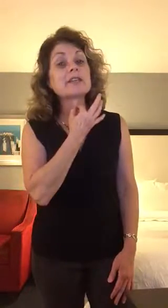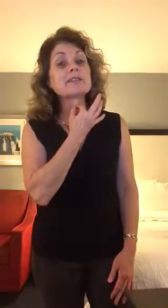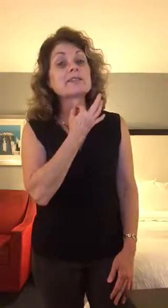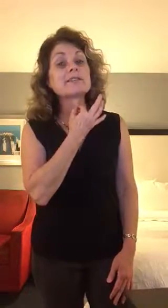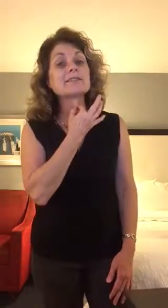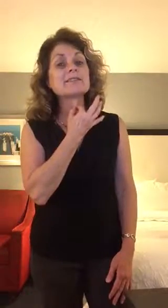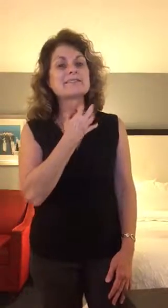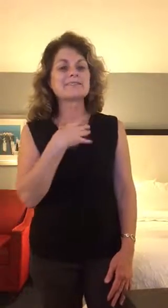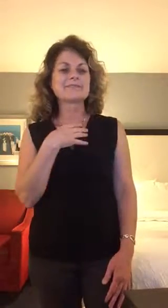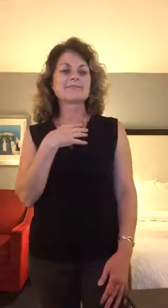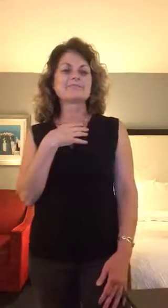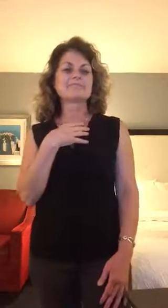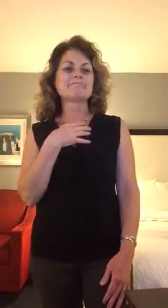Curious?